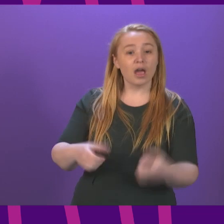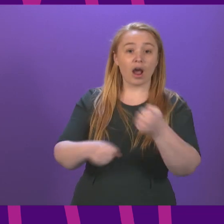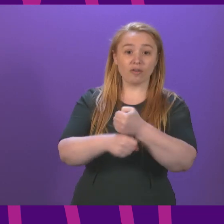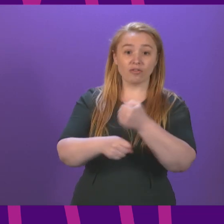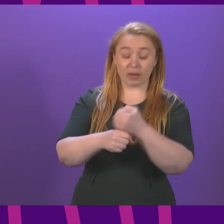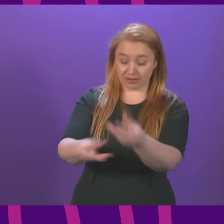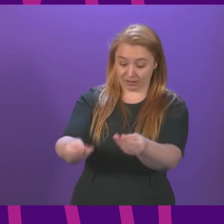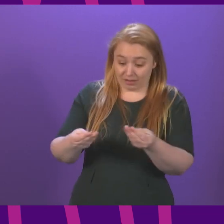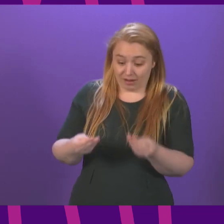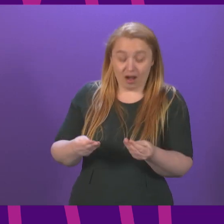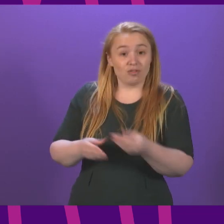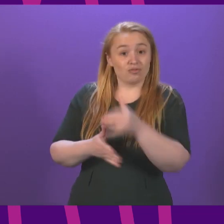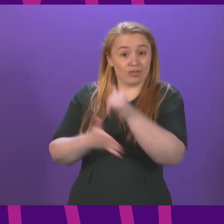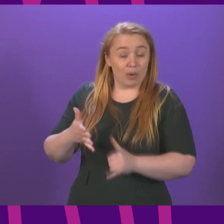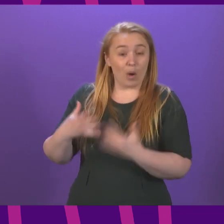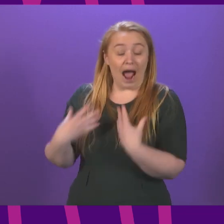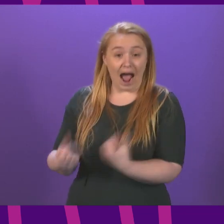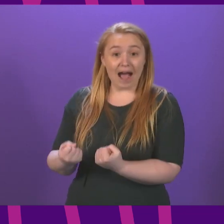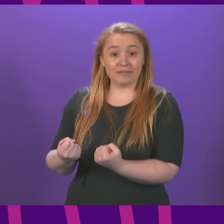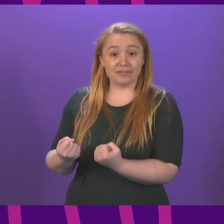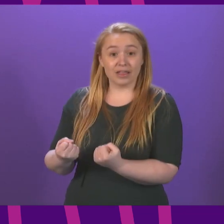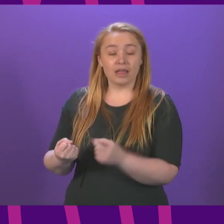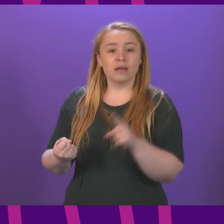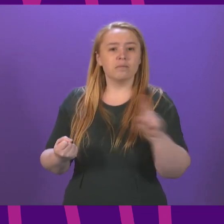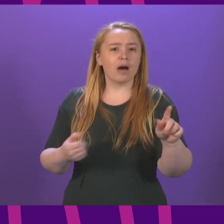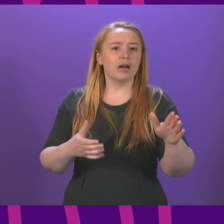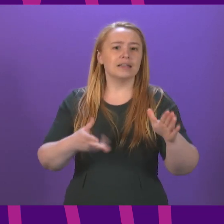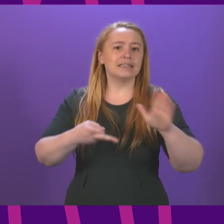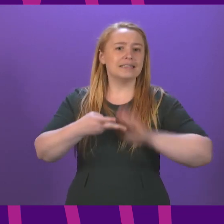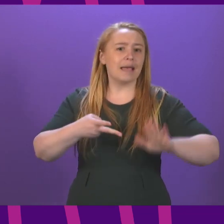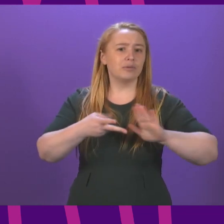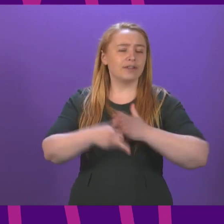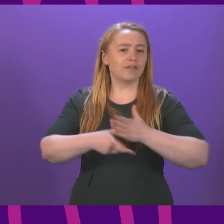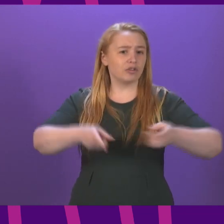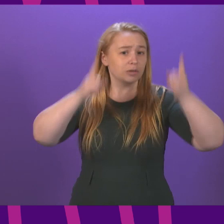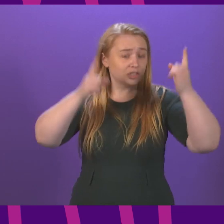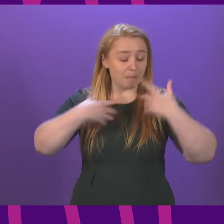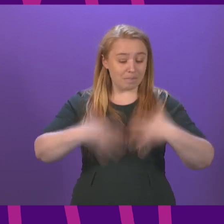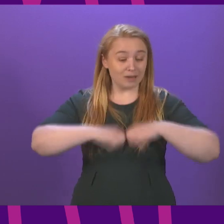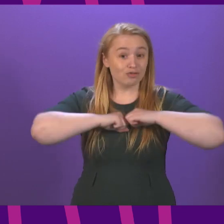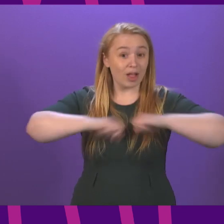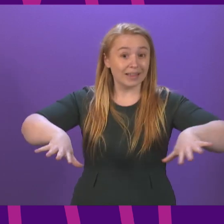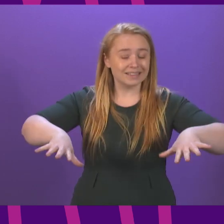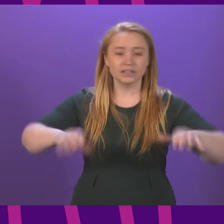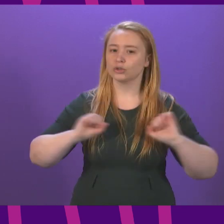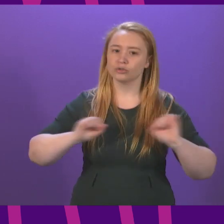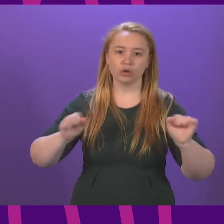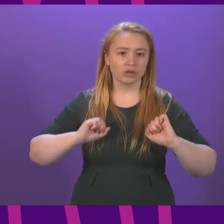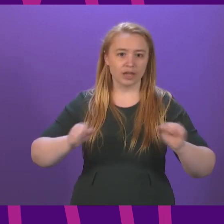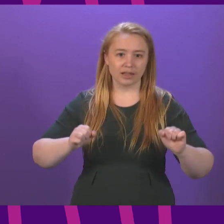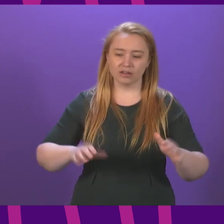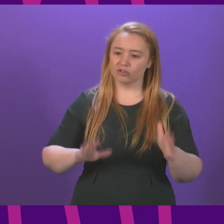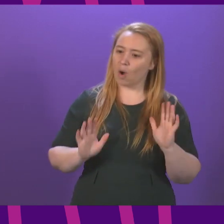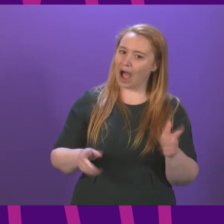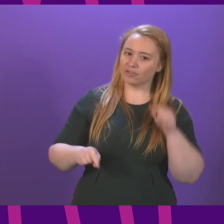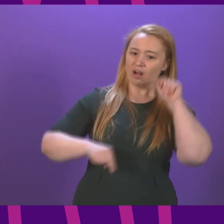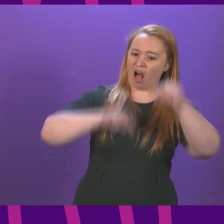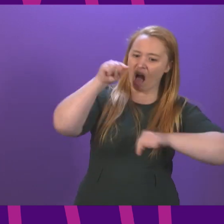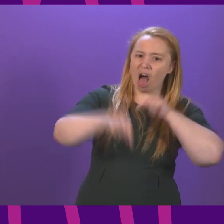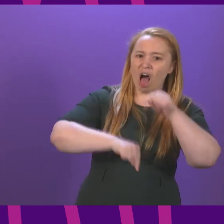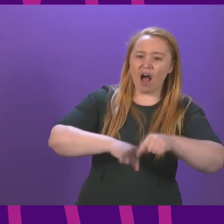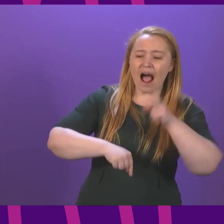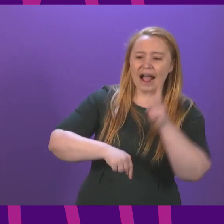report, but the Deputy First Minister has still not released it. Do we have to threaten another motion of no